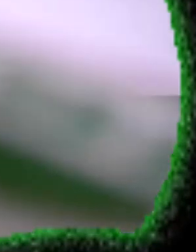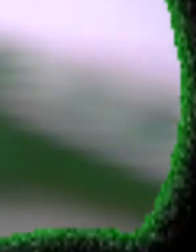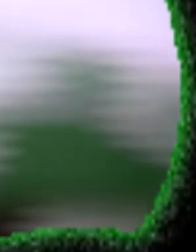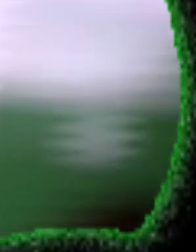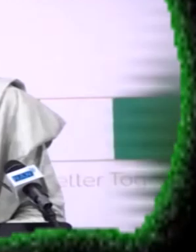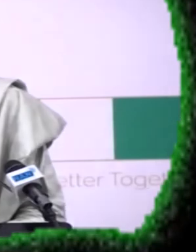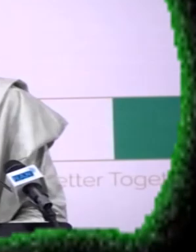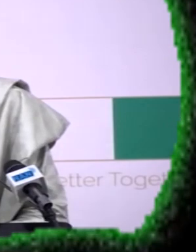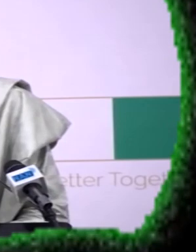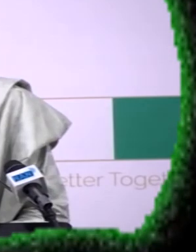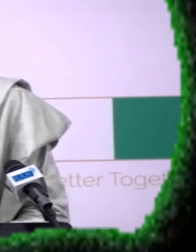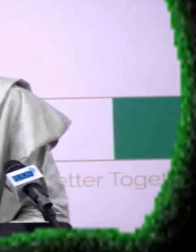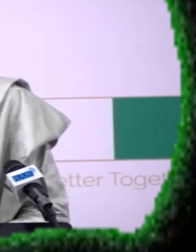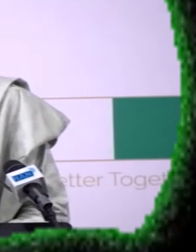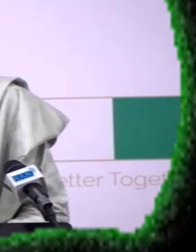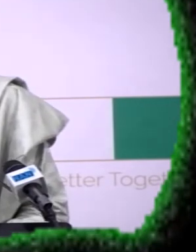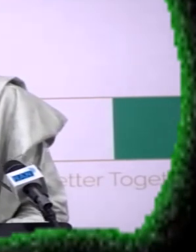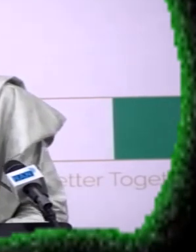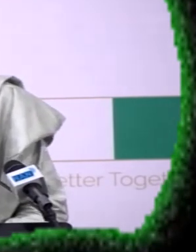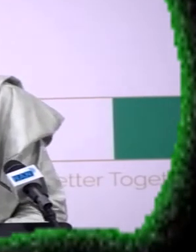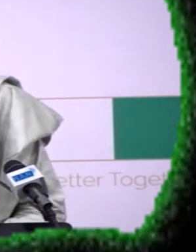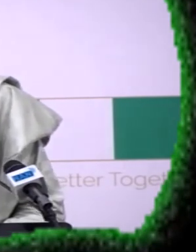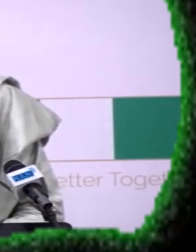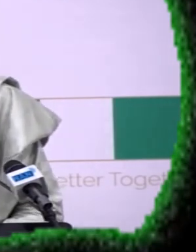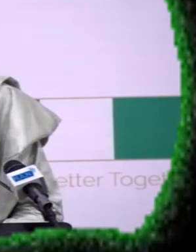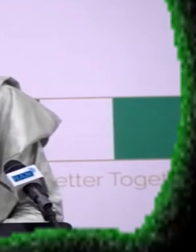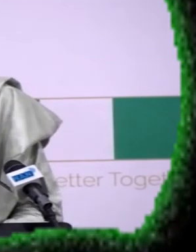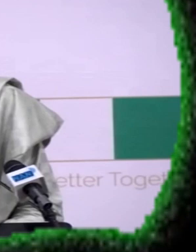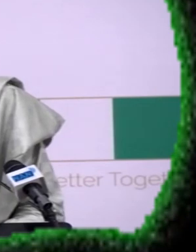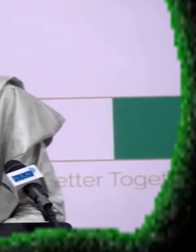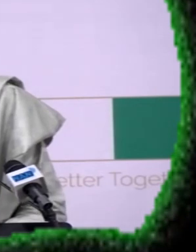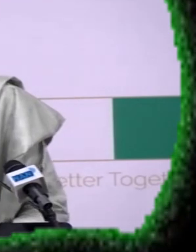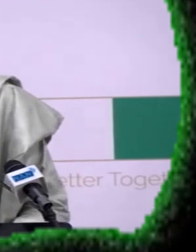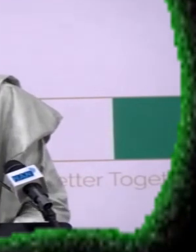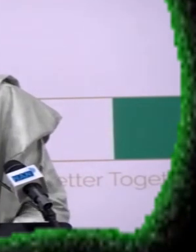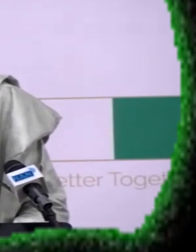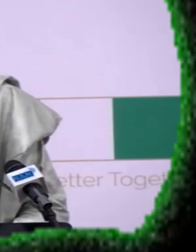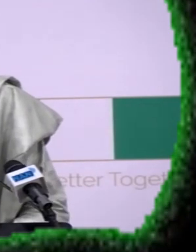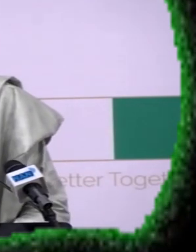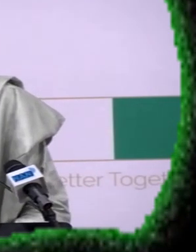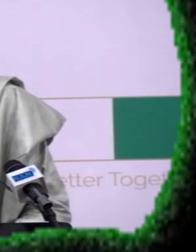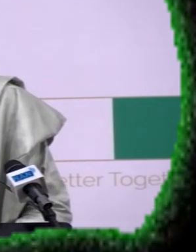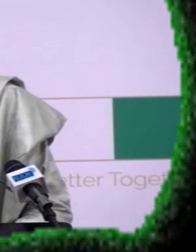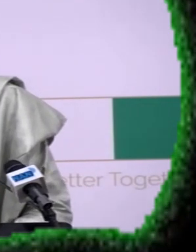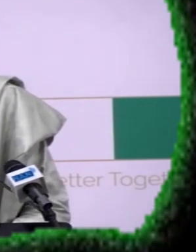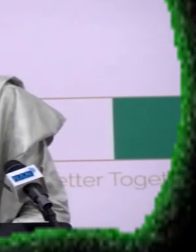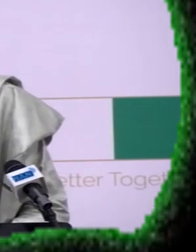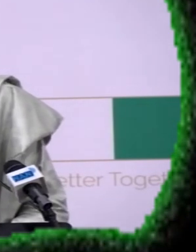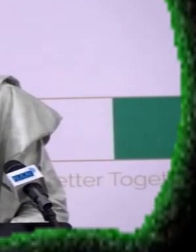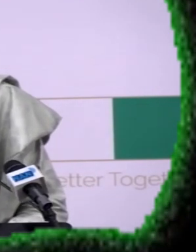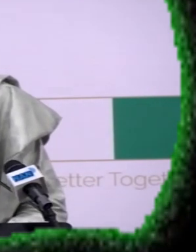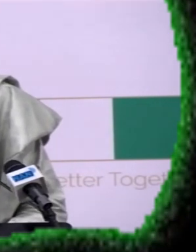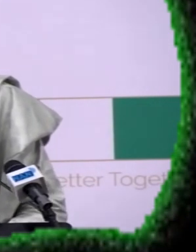incoming administration and grant our country enduring peace, development,